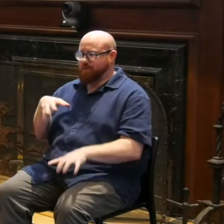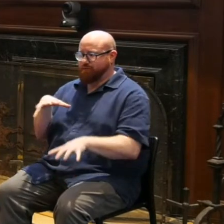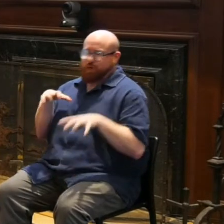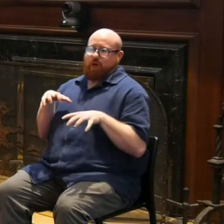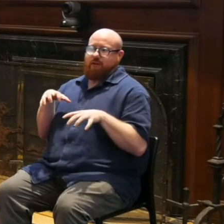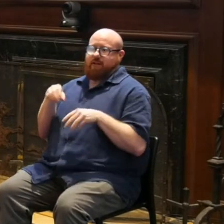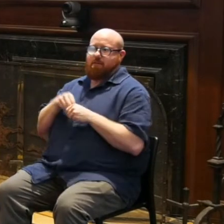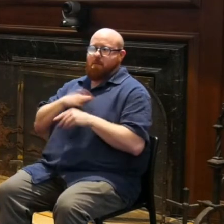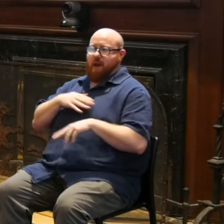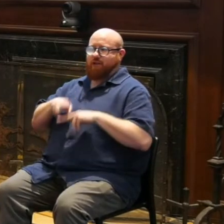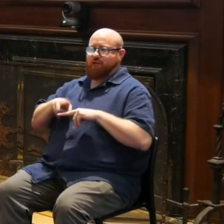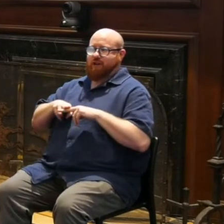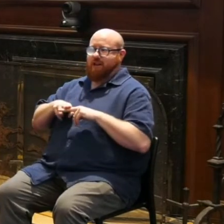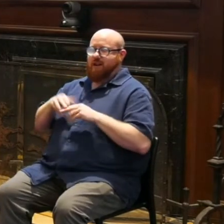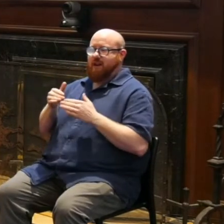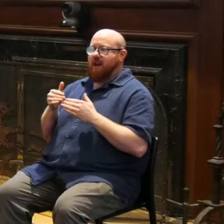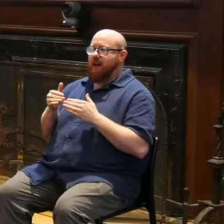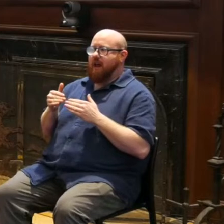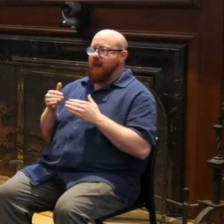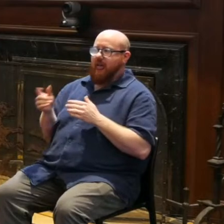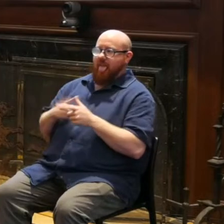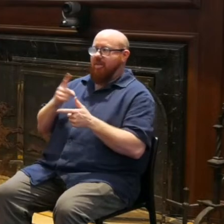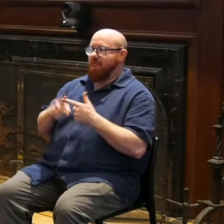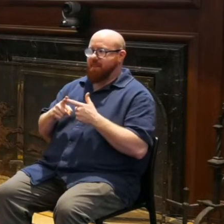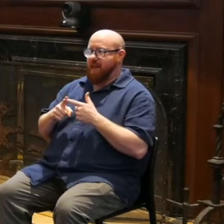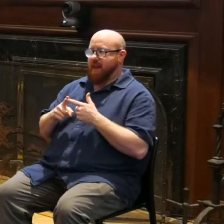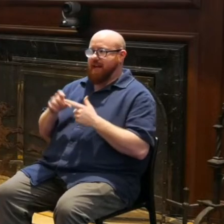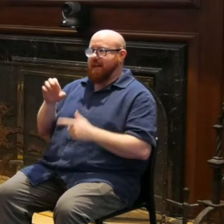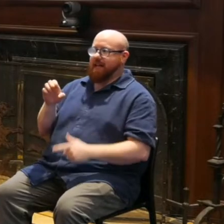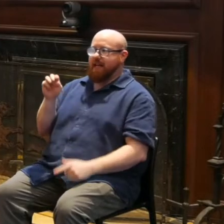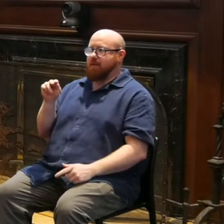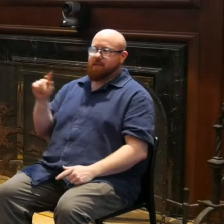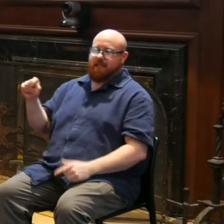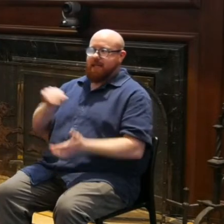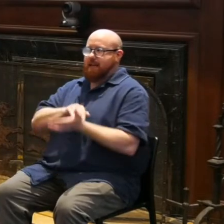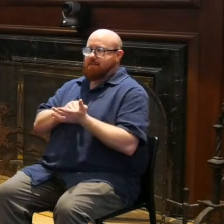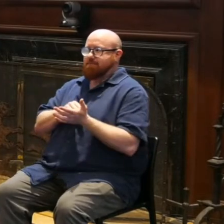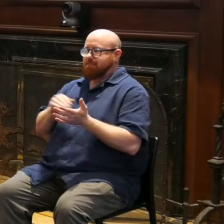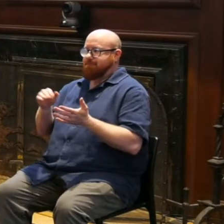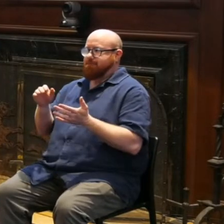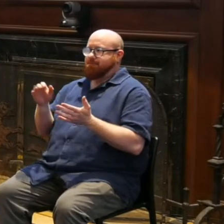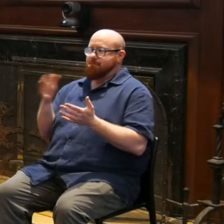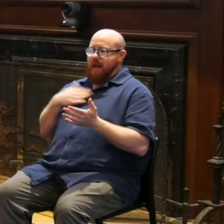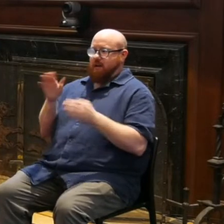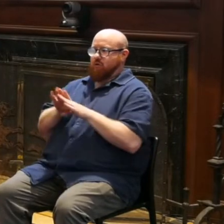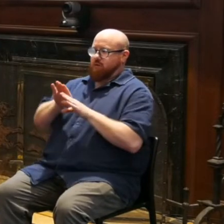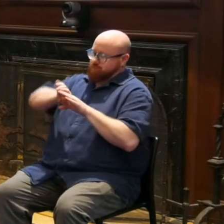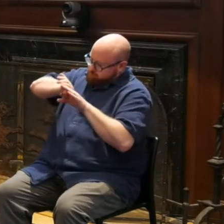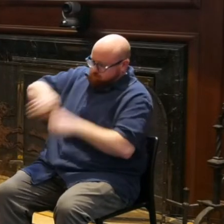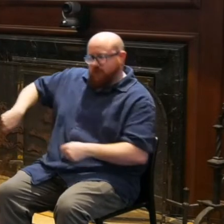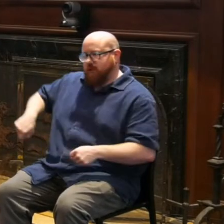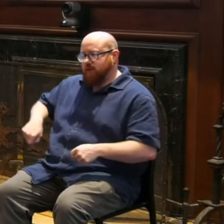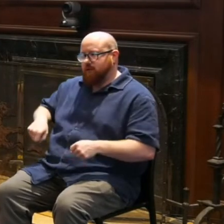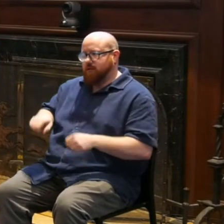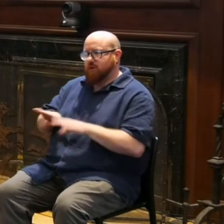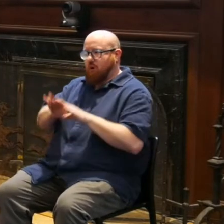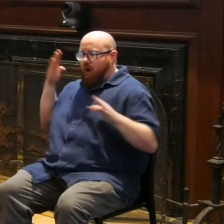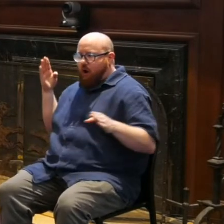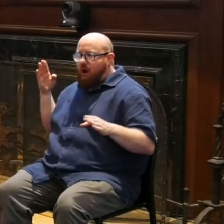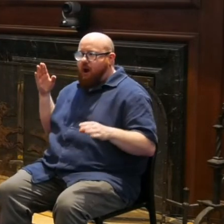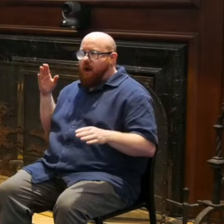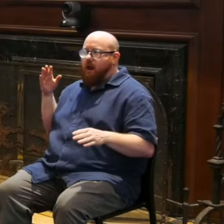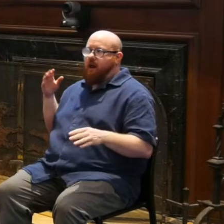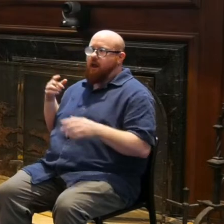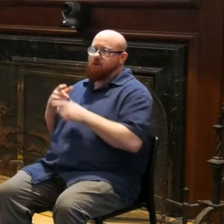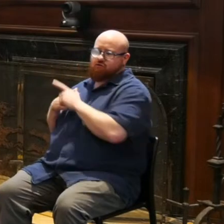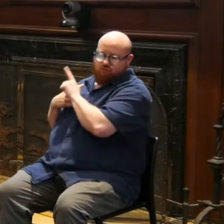chair. Next thing I know, the medics busted down my door with the greatest of bravado. They